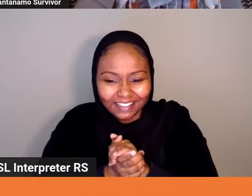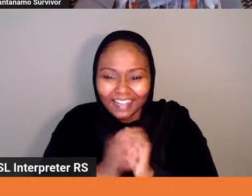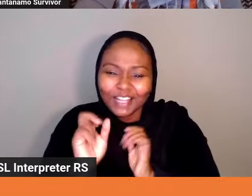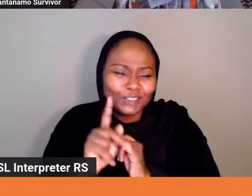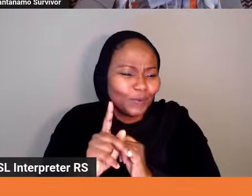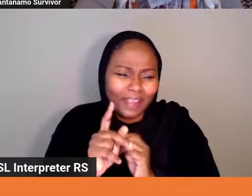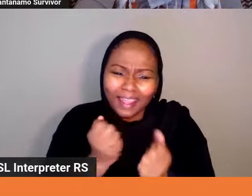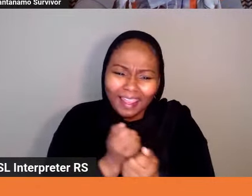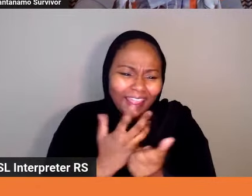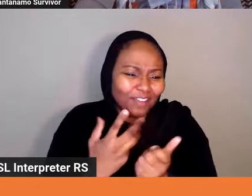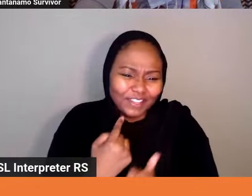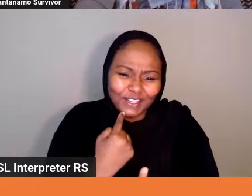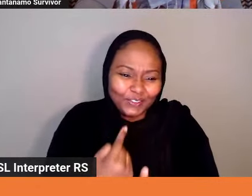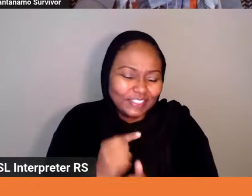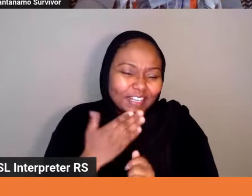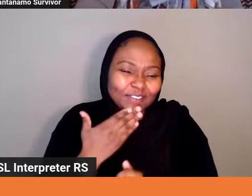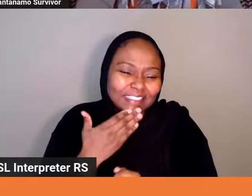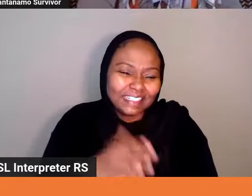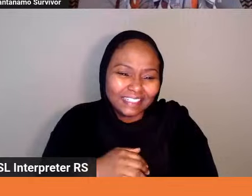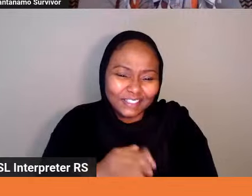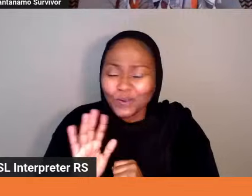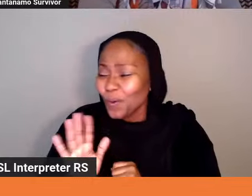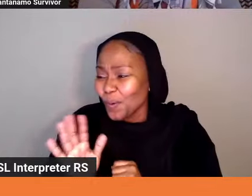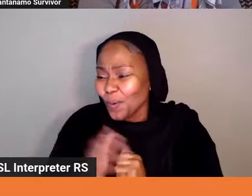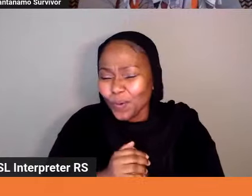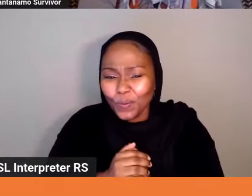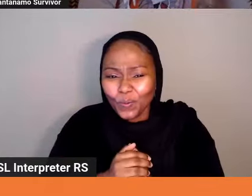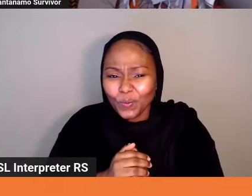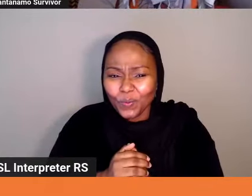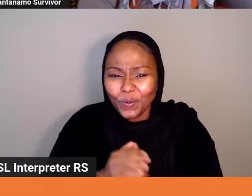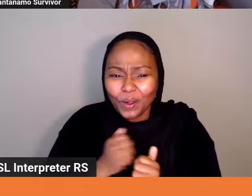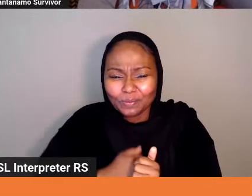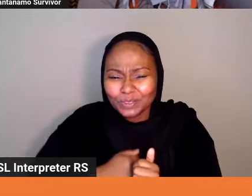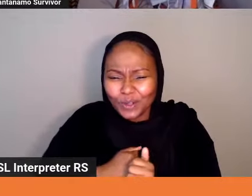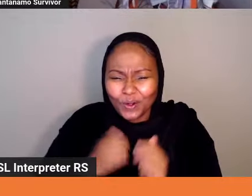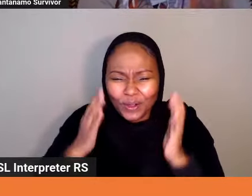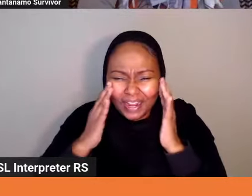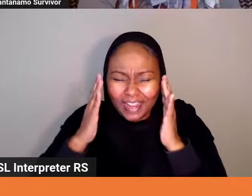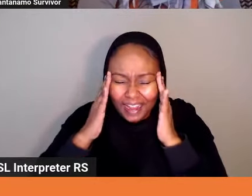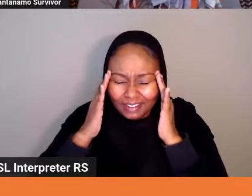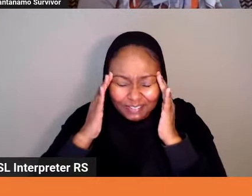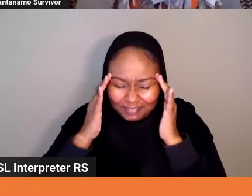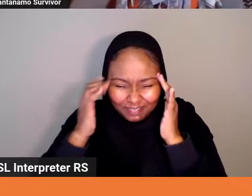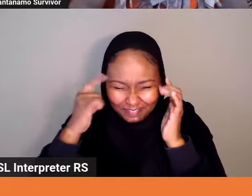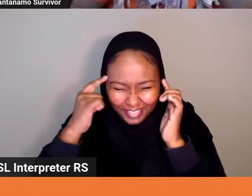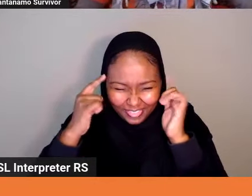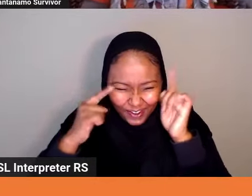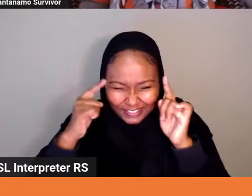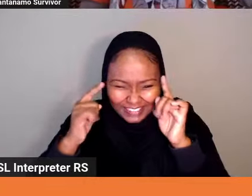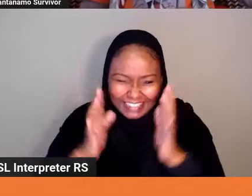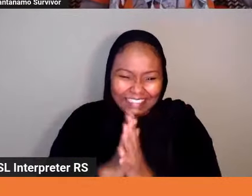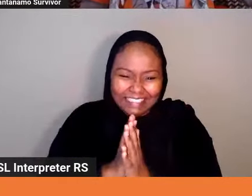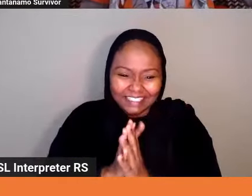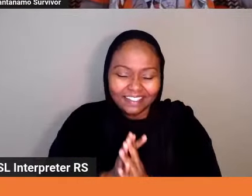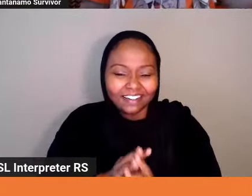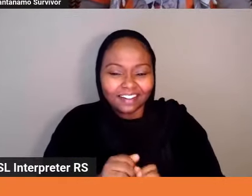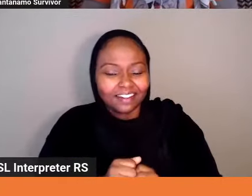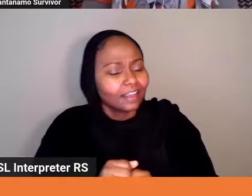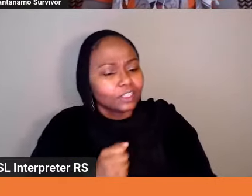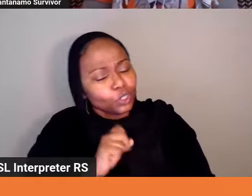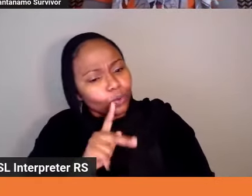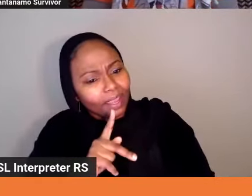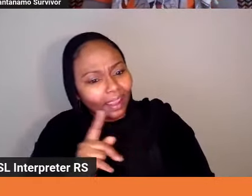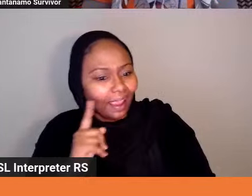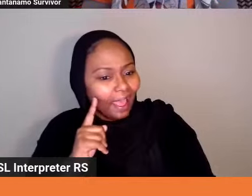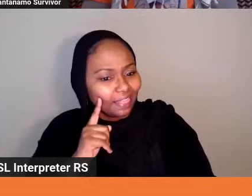said was good. No, I'm not talking about what I said. Sorry, I couldn't collect my thoughts. No, it's okay. Mentor, you know, I think we're actually